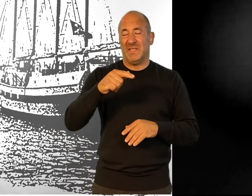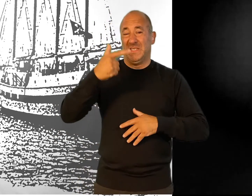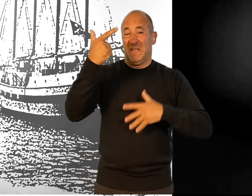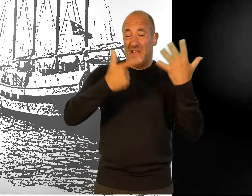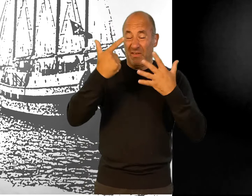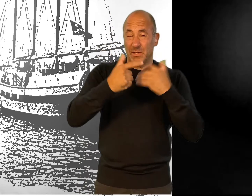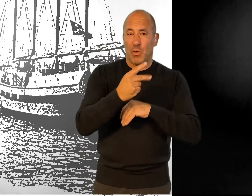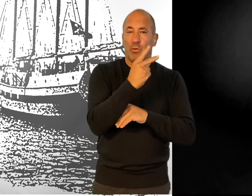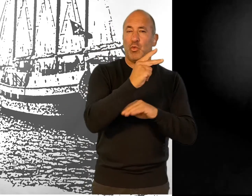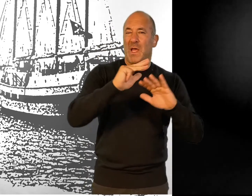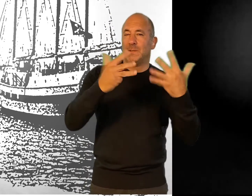auspicious.